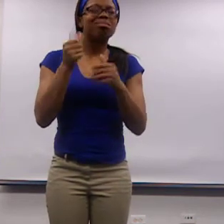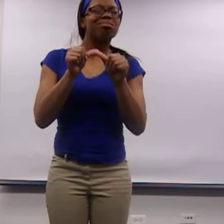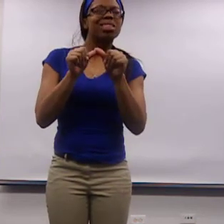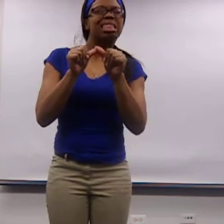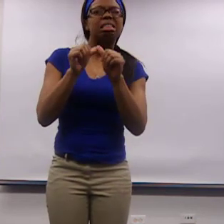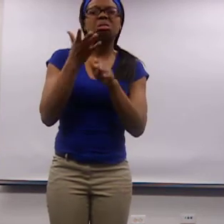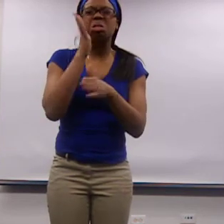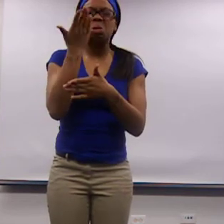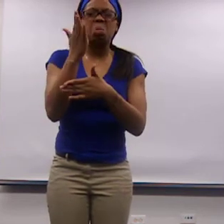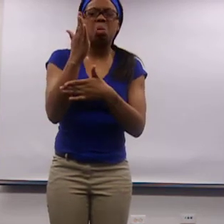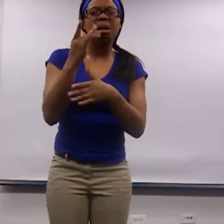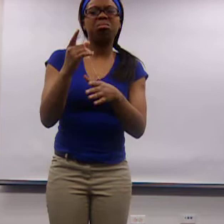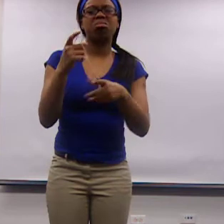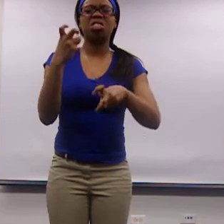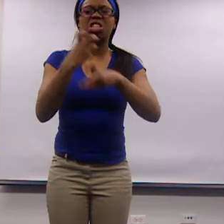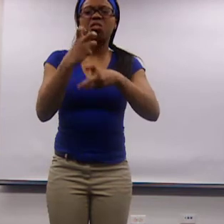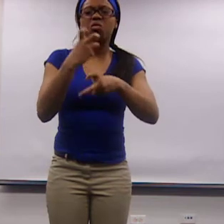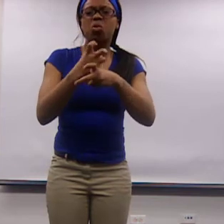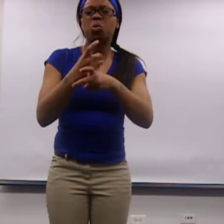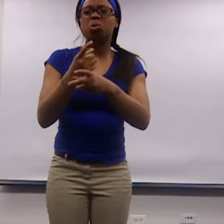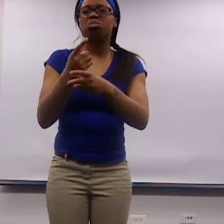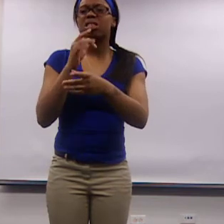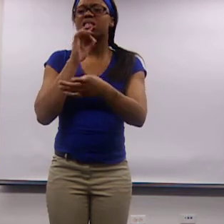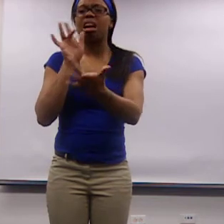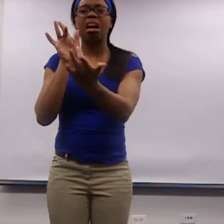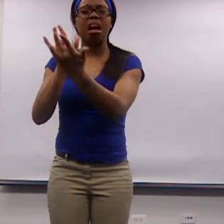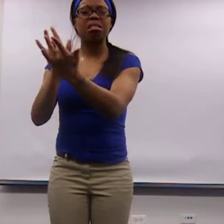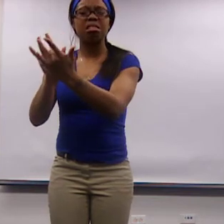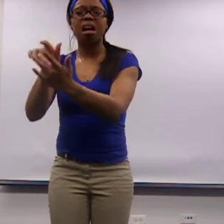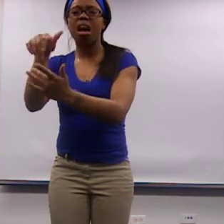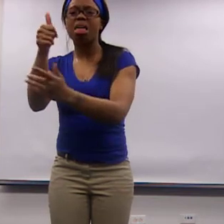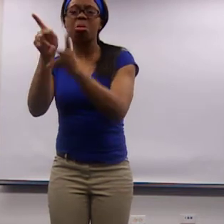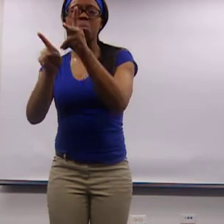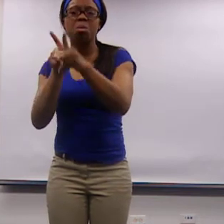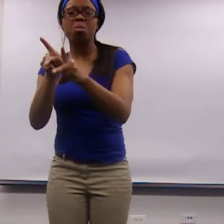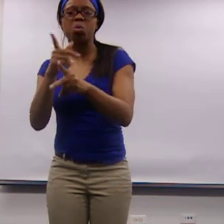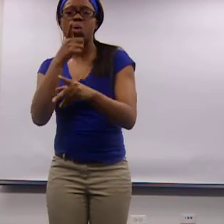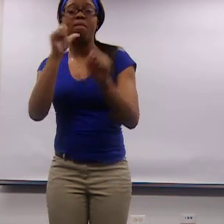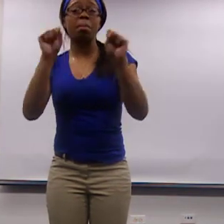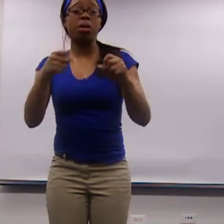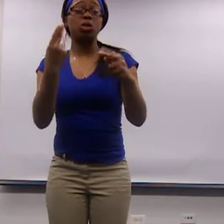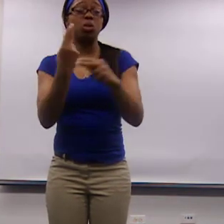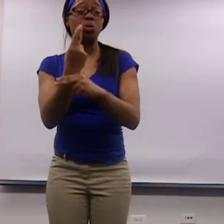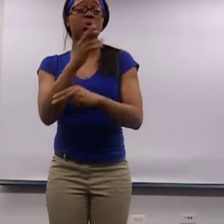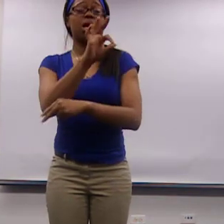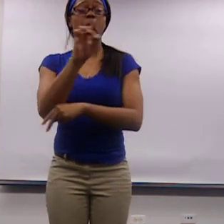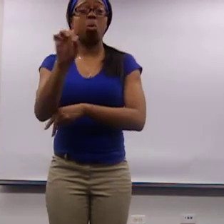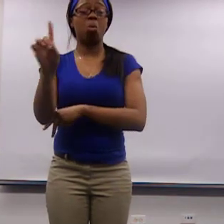all people with the ability to use 911. And then there was an